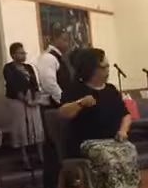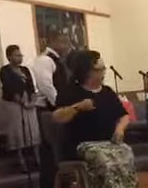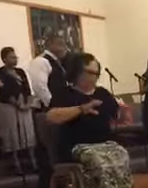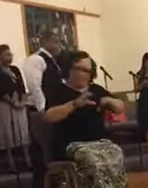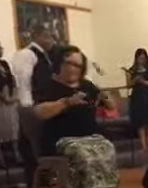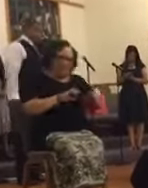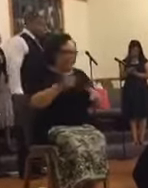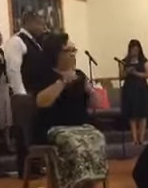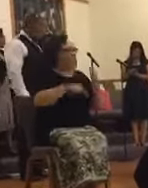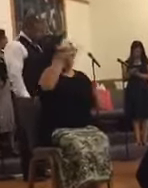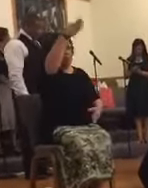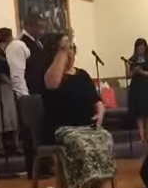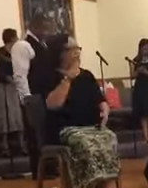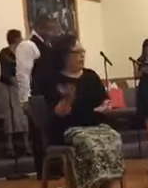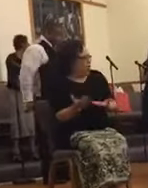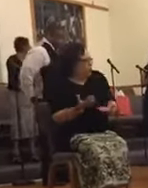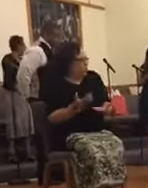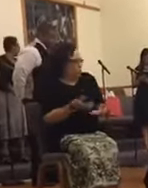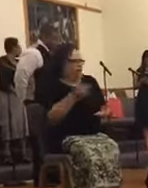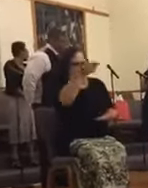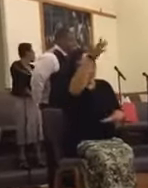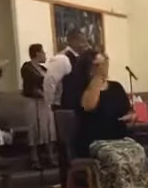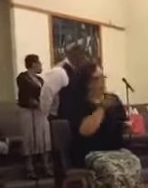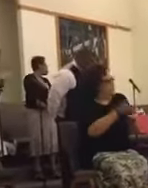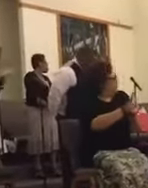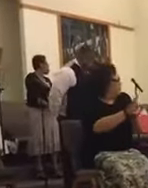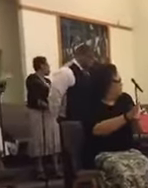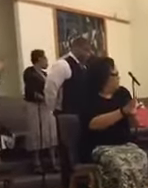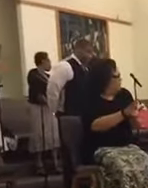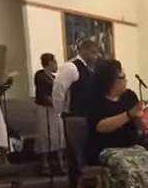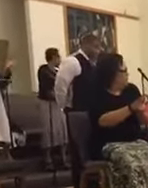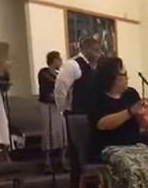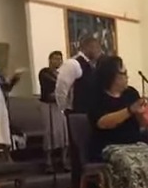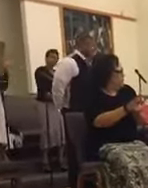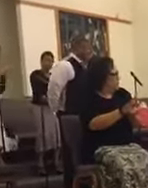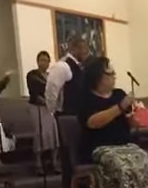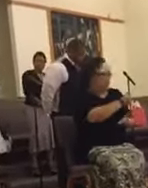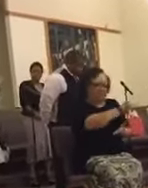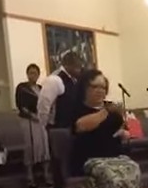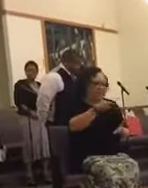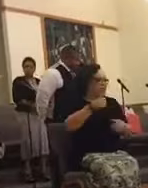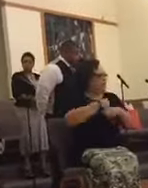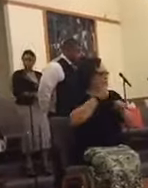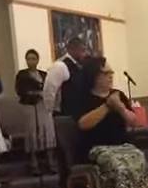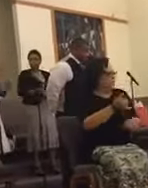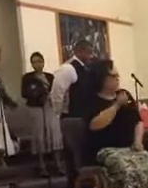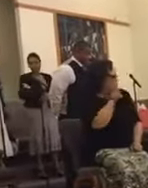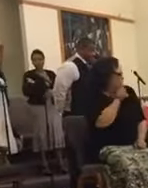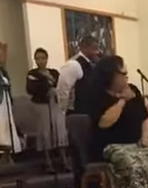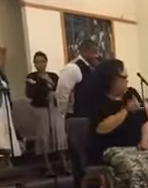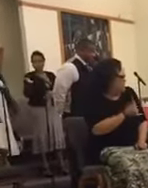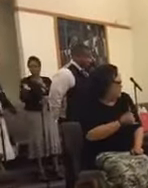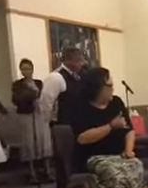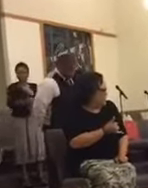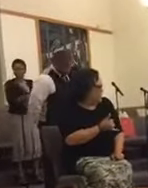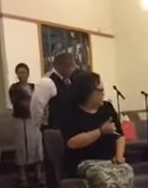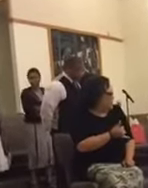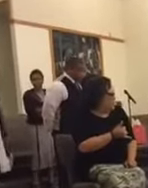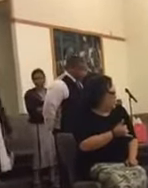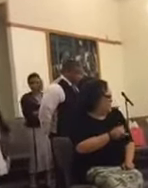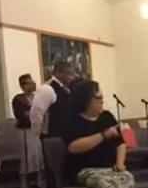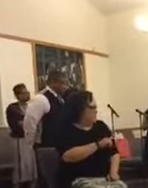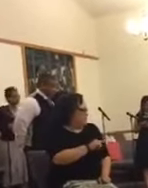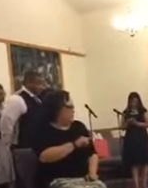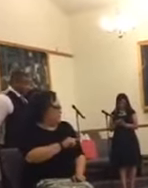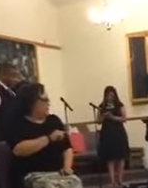it God all right? When they put him out there, they made a mistake. They should have kept him on the ground, because